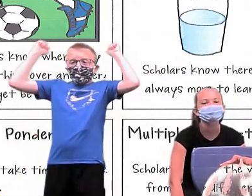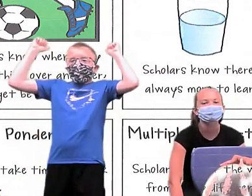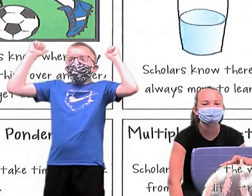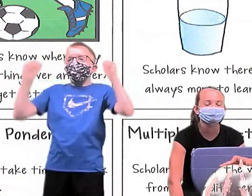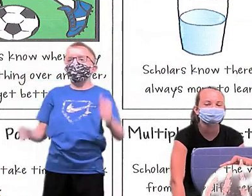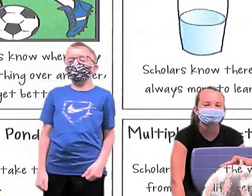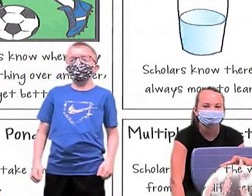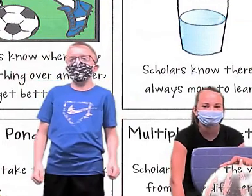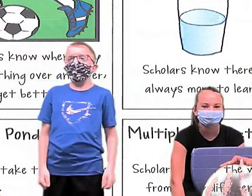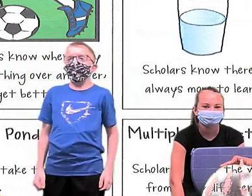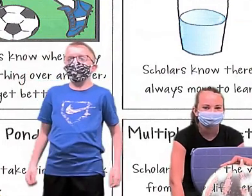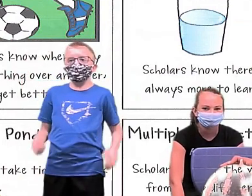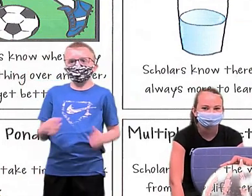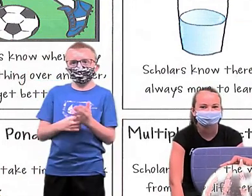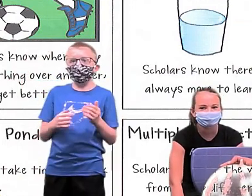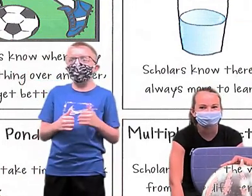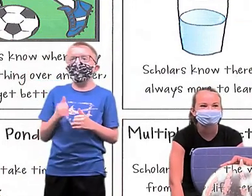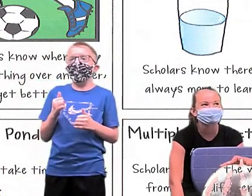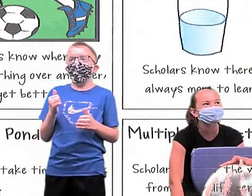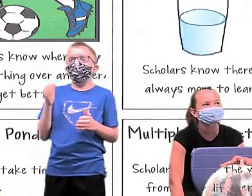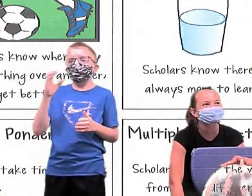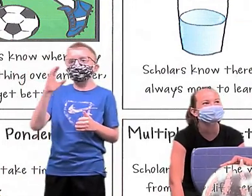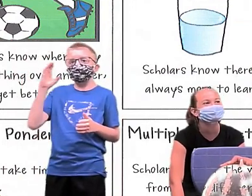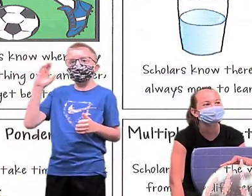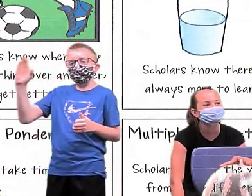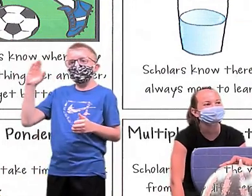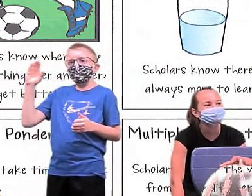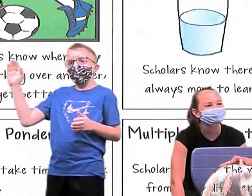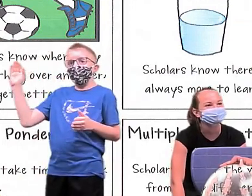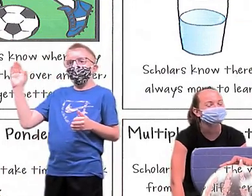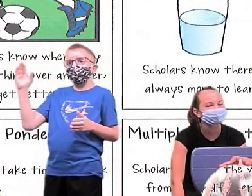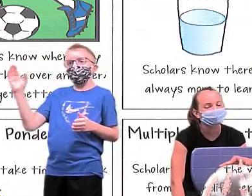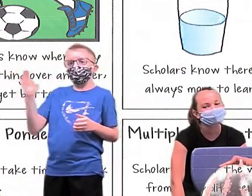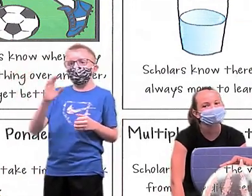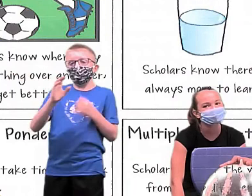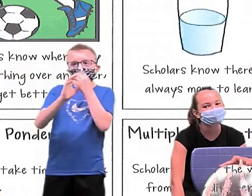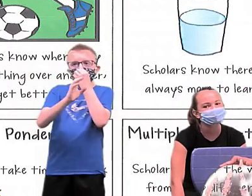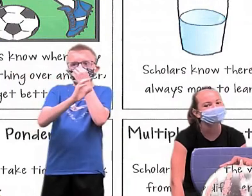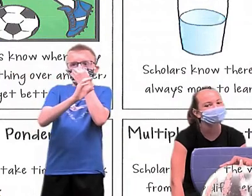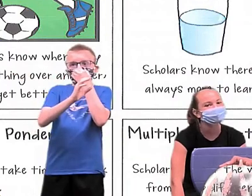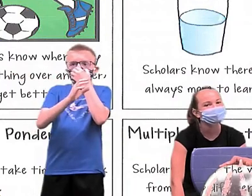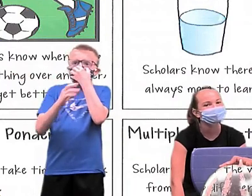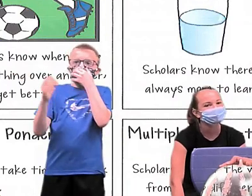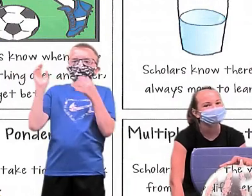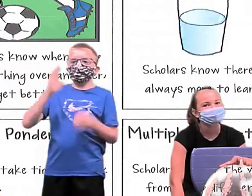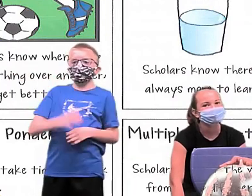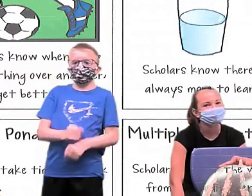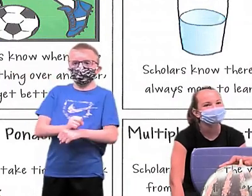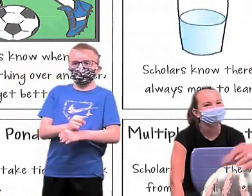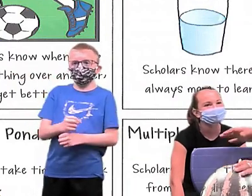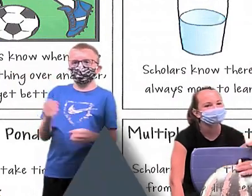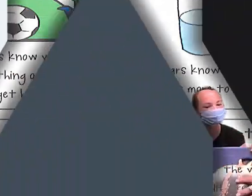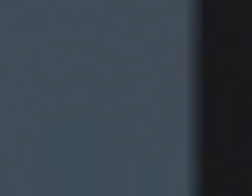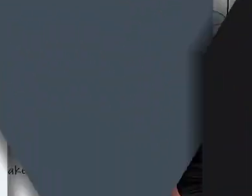We'll talk about each one a little bit each day this week. Habits of a scholar.